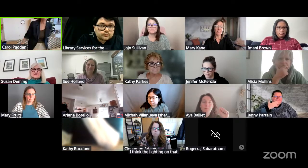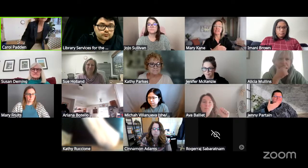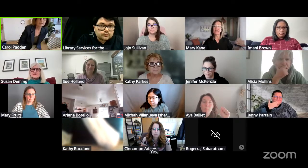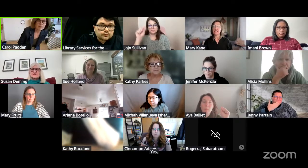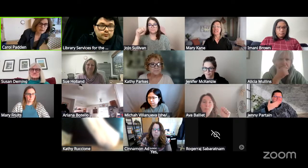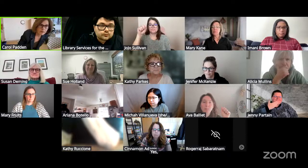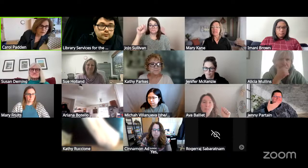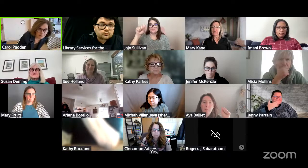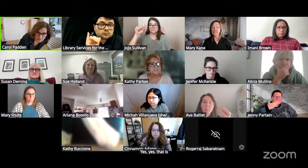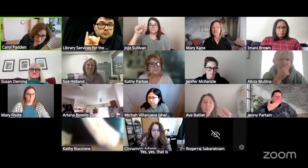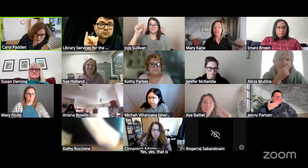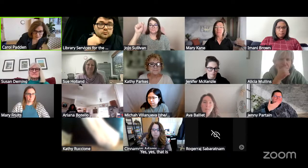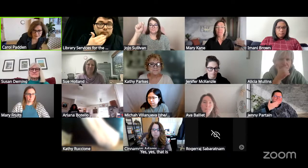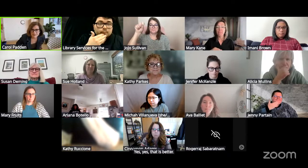Yes, that is better.